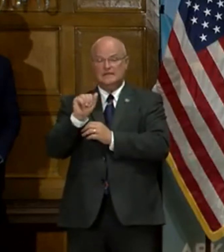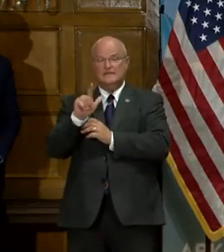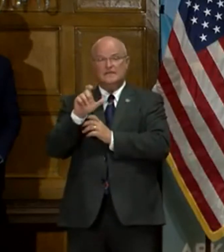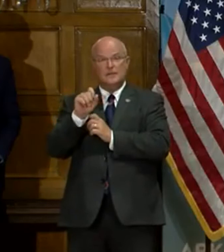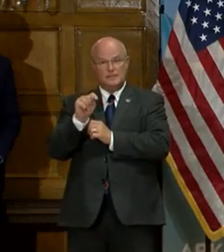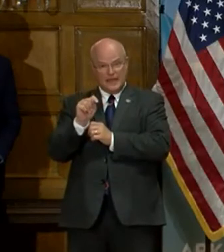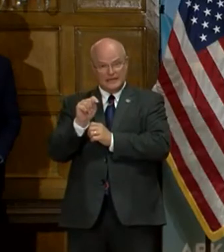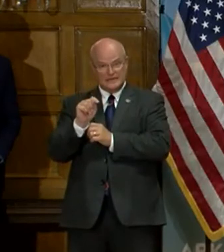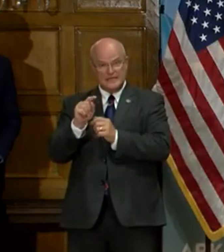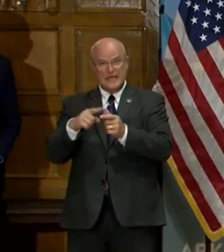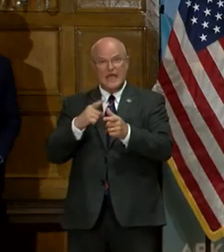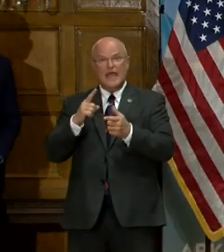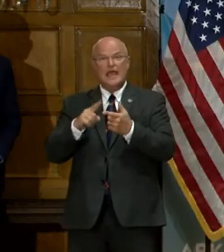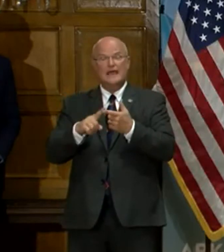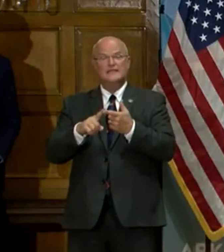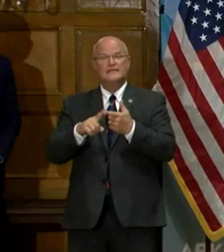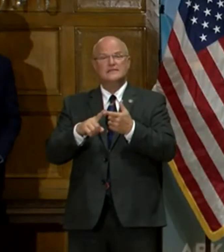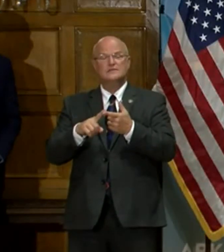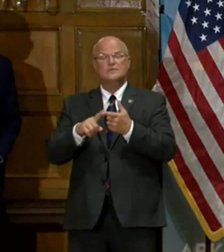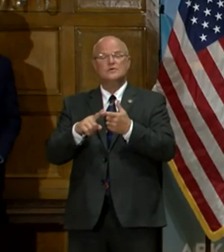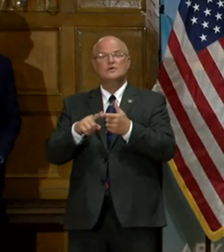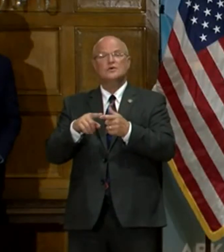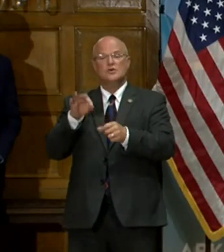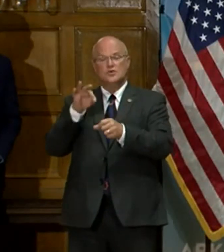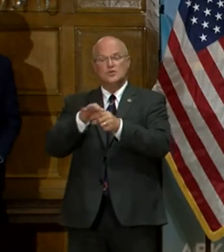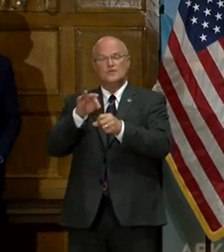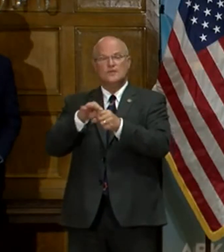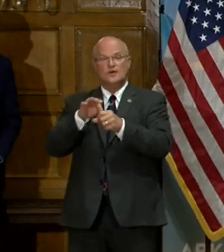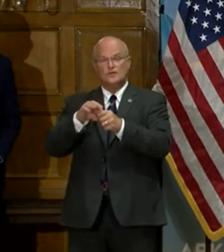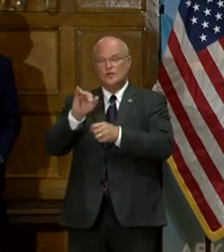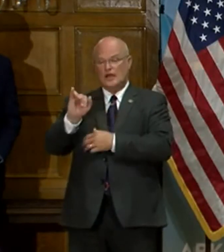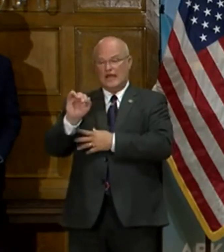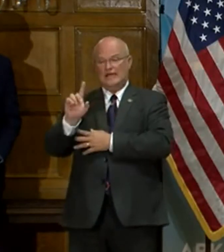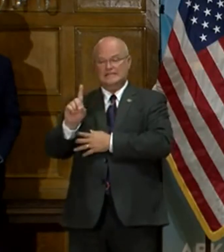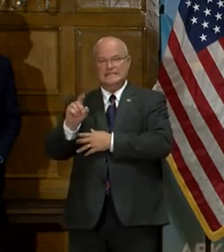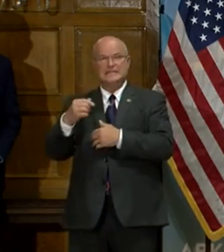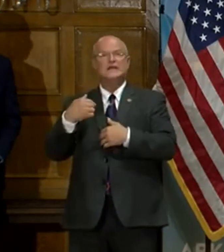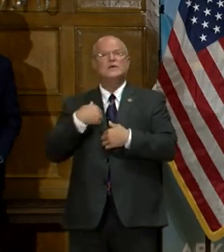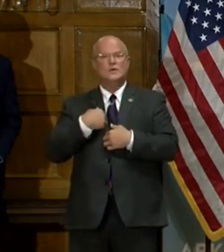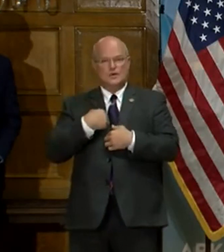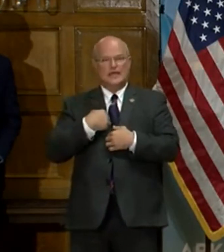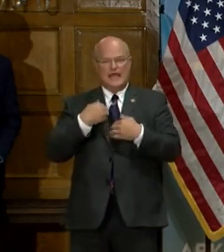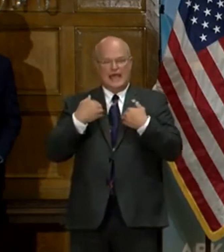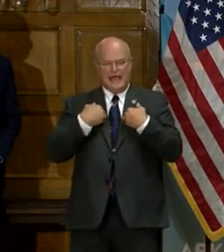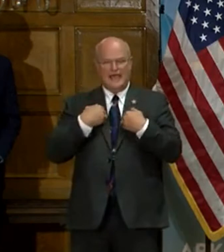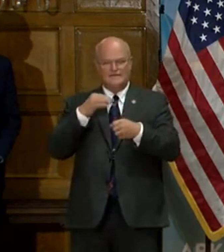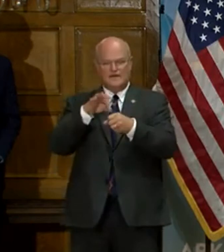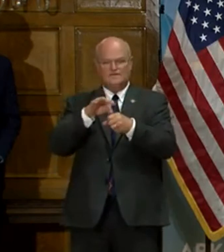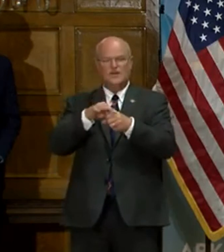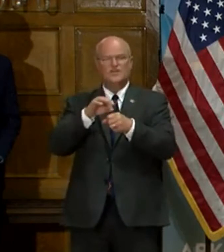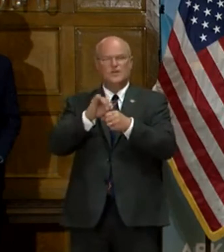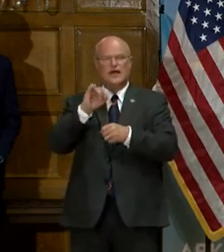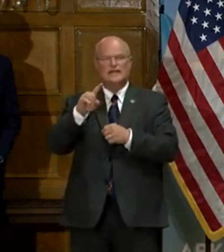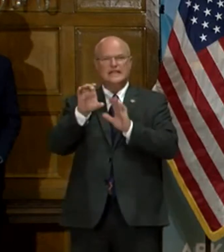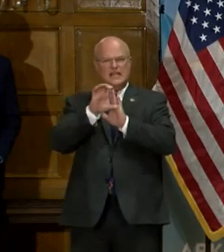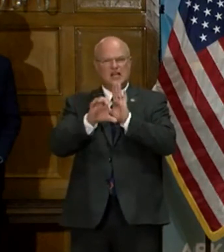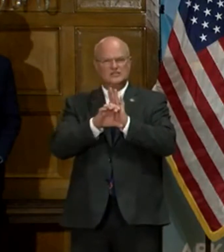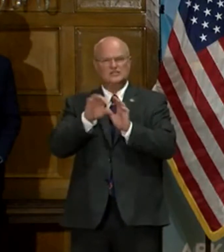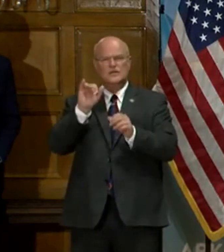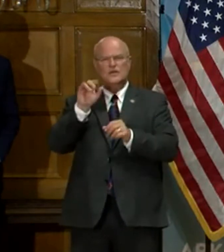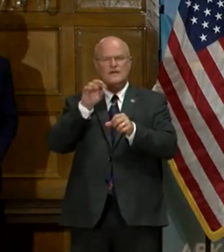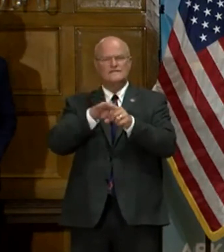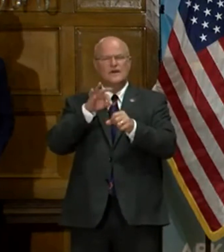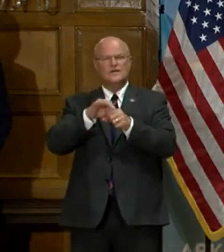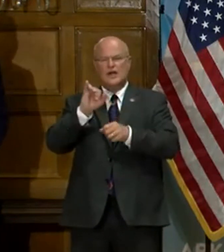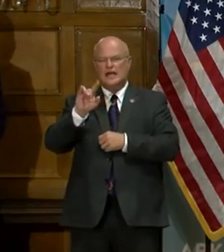you will send back with it your voter ID. We have constitutional voter ID. It's an